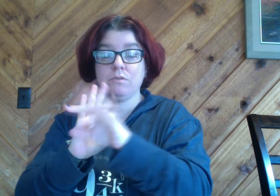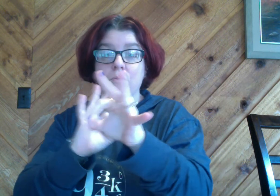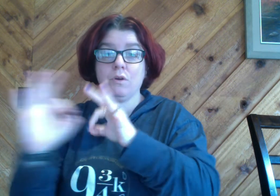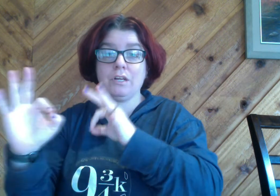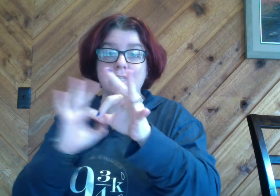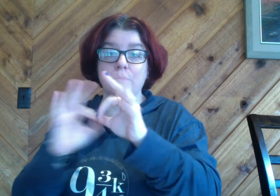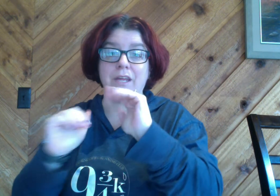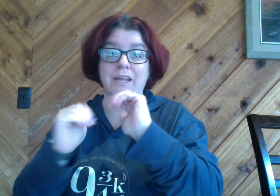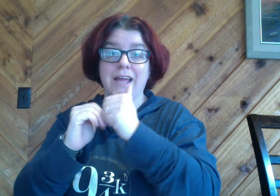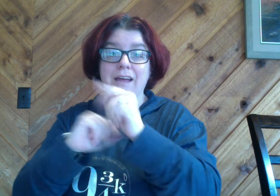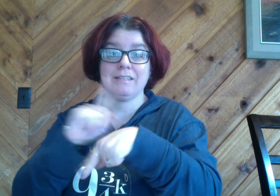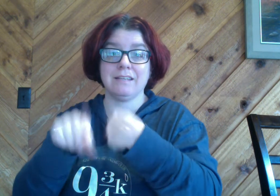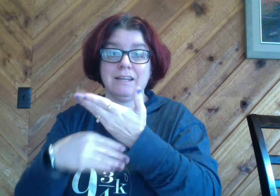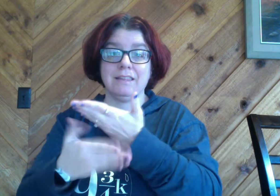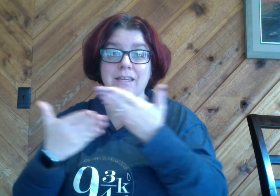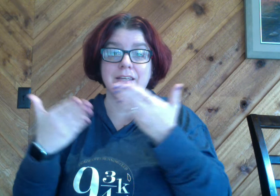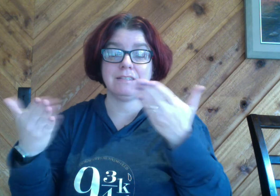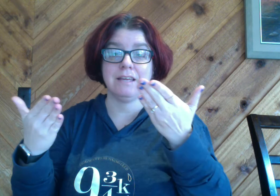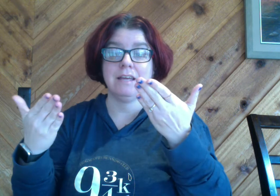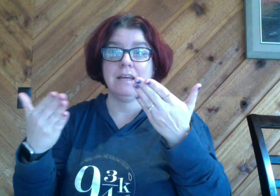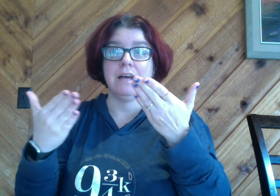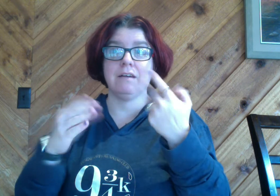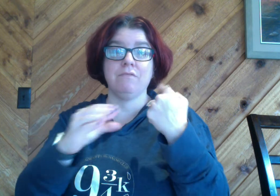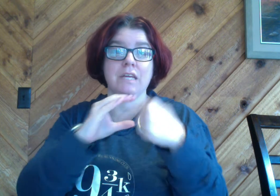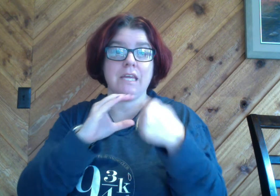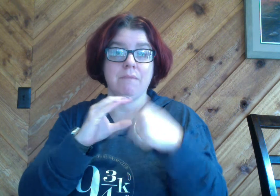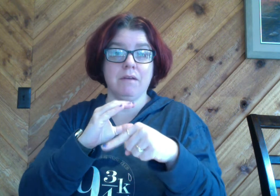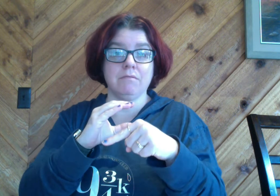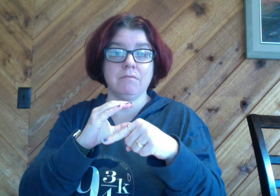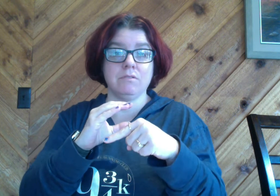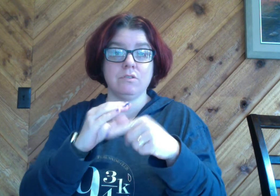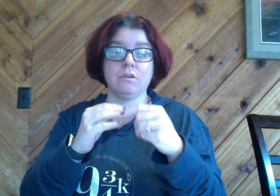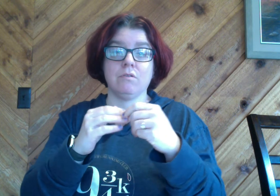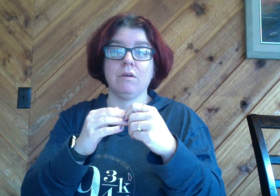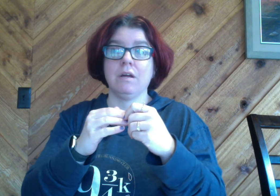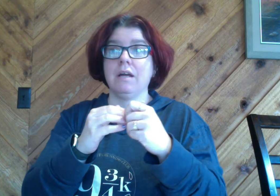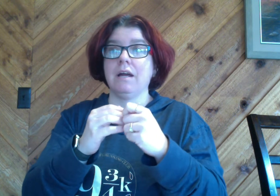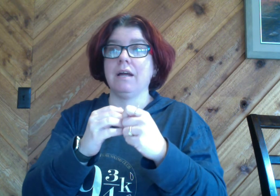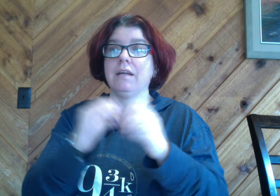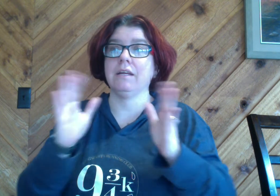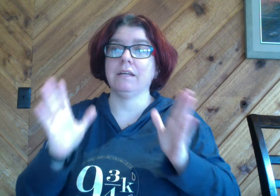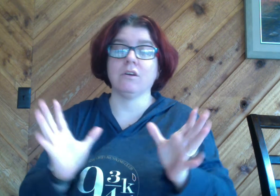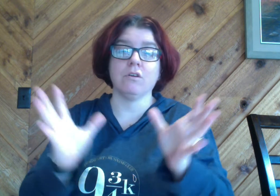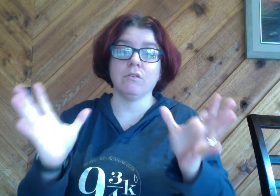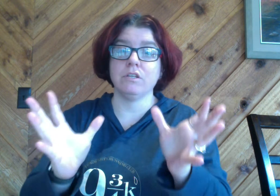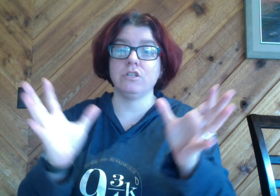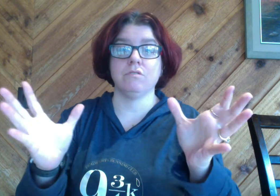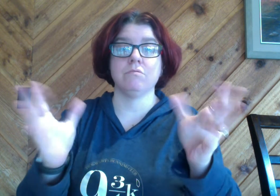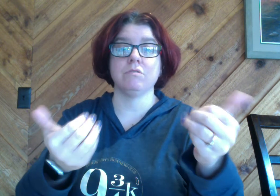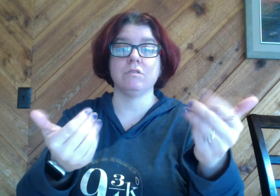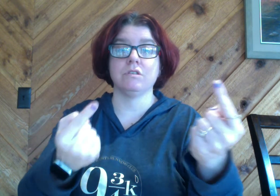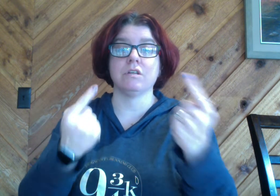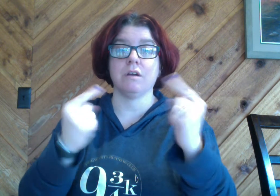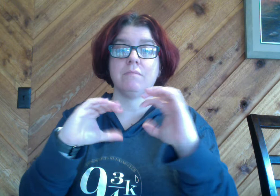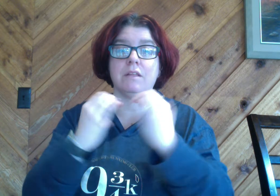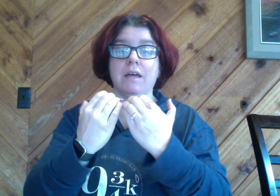or explain how to sign things via email. So I encourage you to come to class.